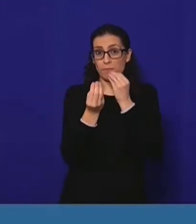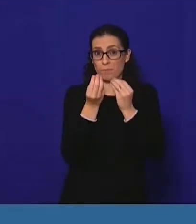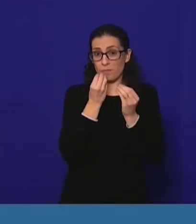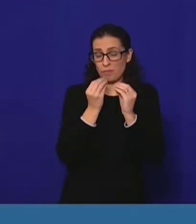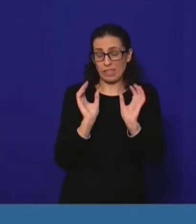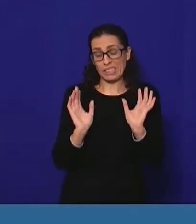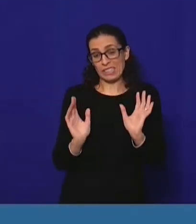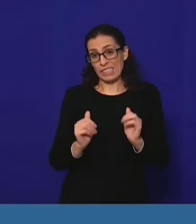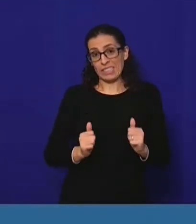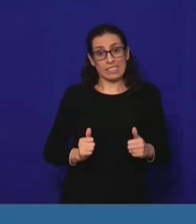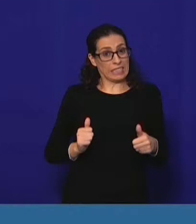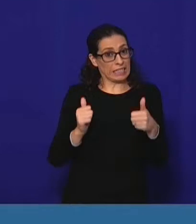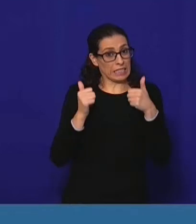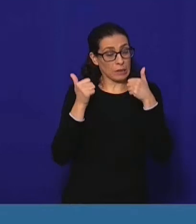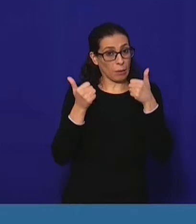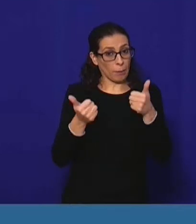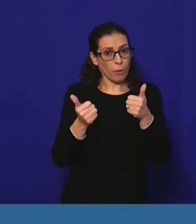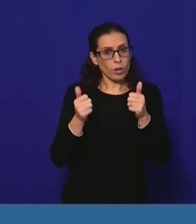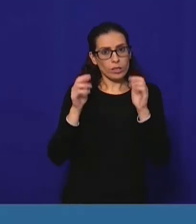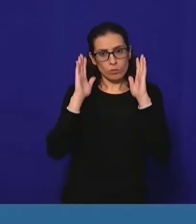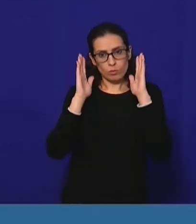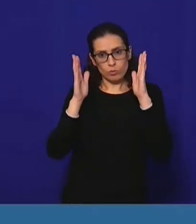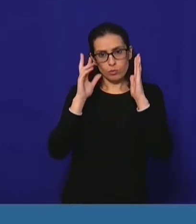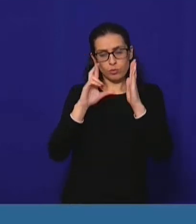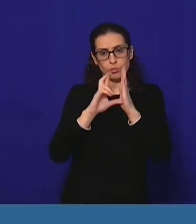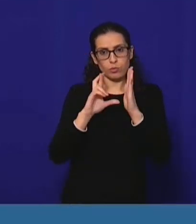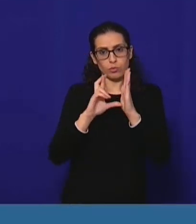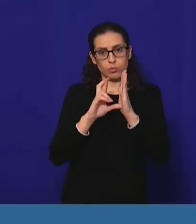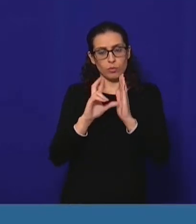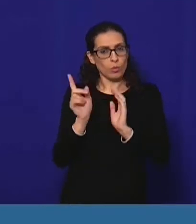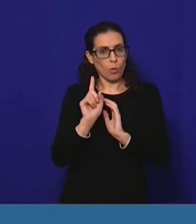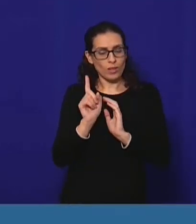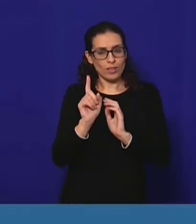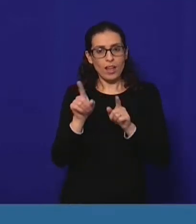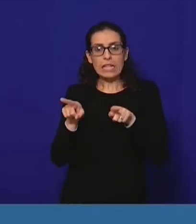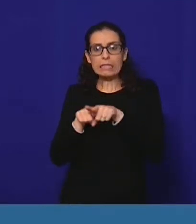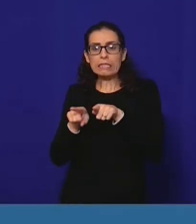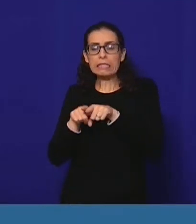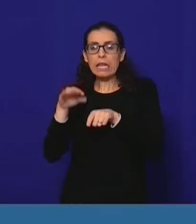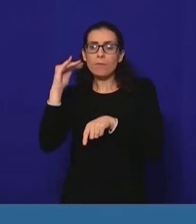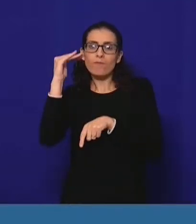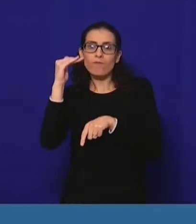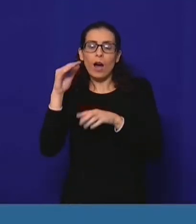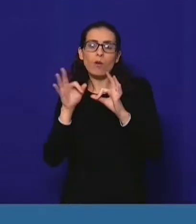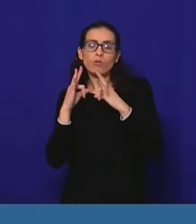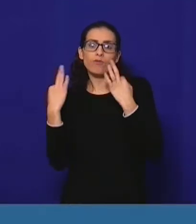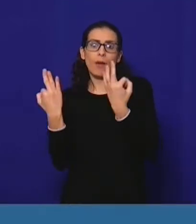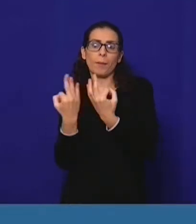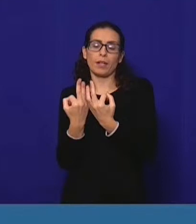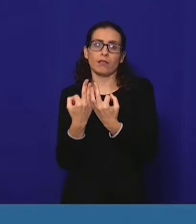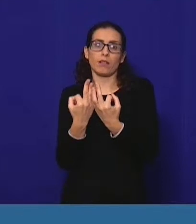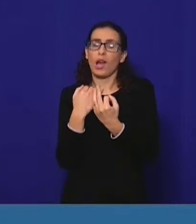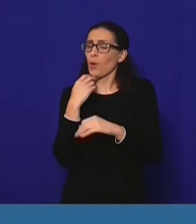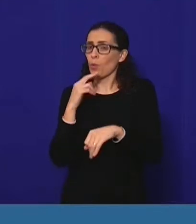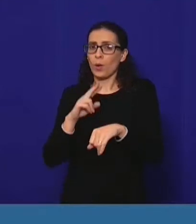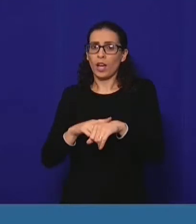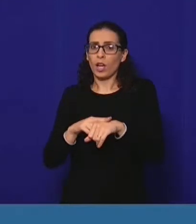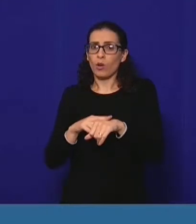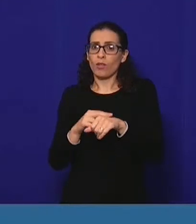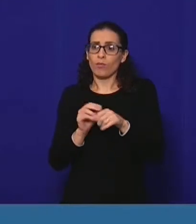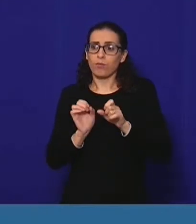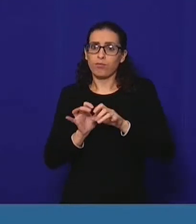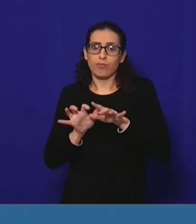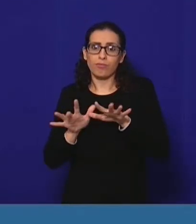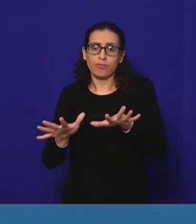to stick to those family who are within the same household, because we cannot afford to expose other